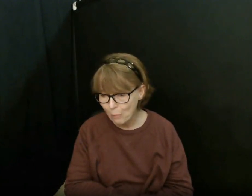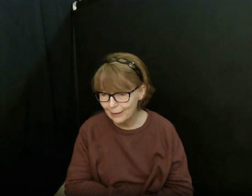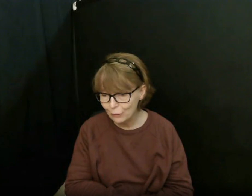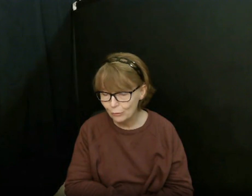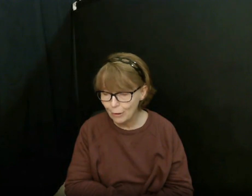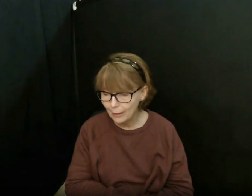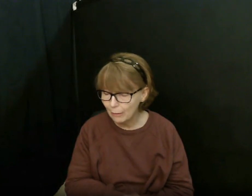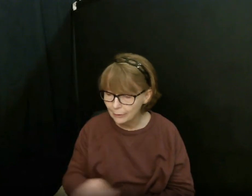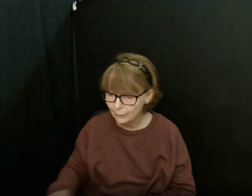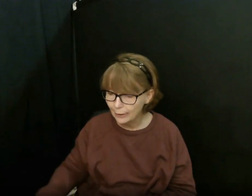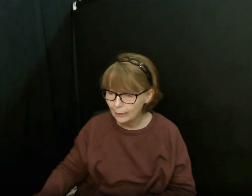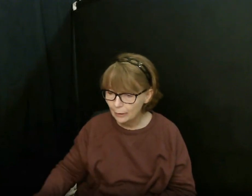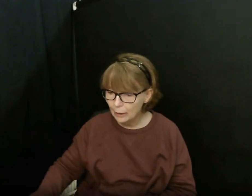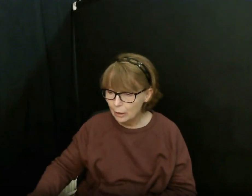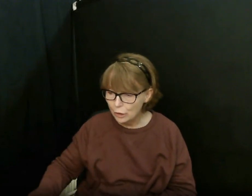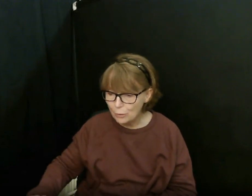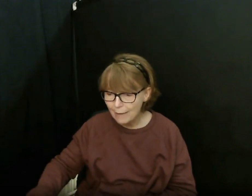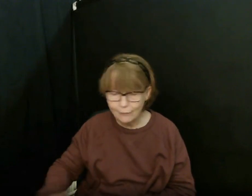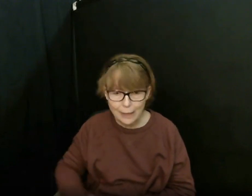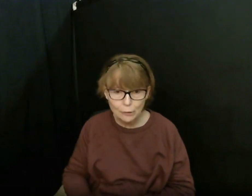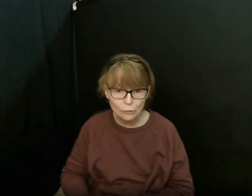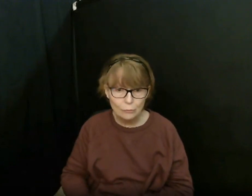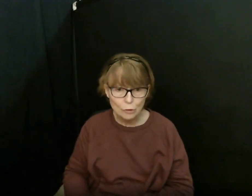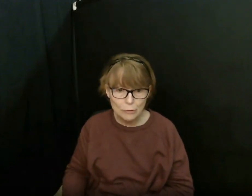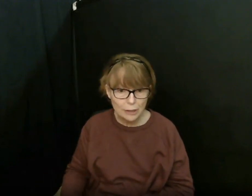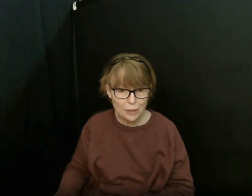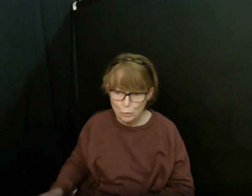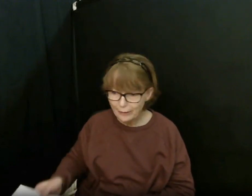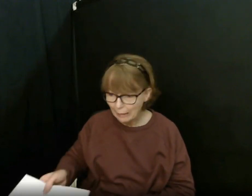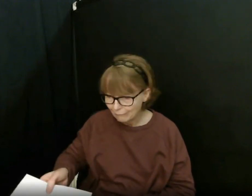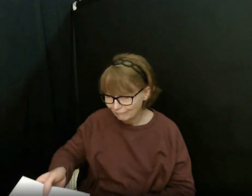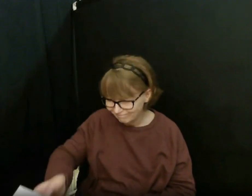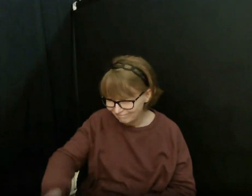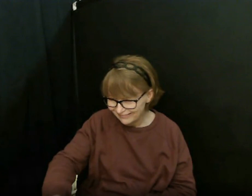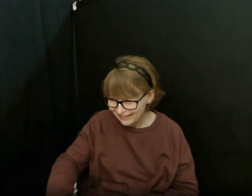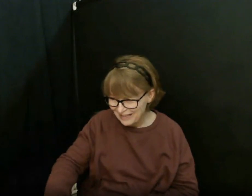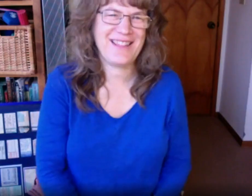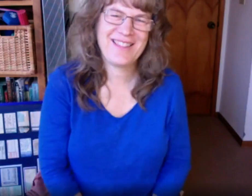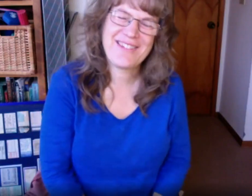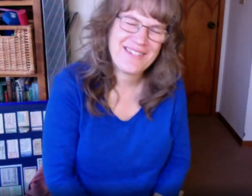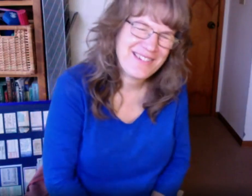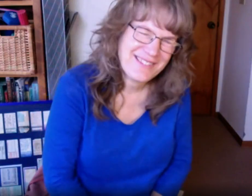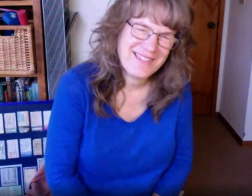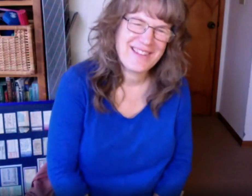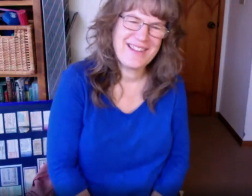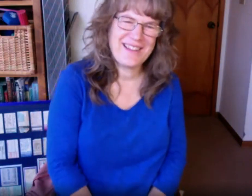he chewed them all out. He's like, "You have language. You need to be using it." Aw, that's cool. And everybody was like, "Yeah,